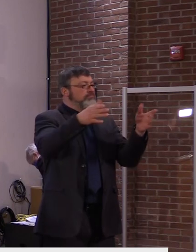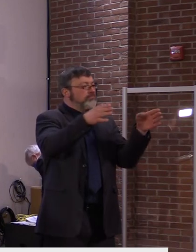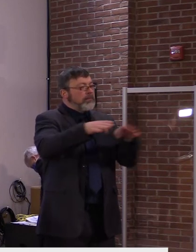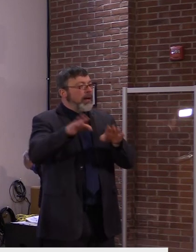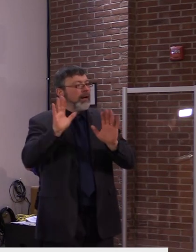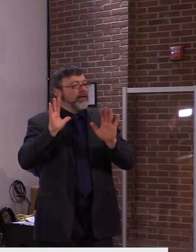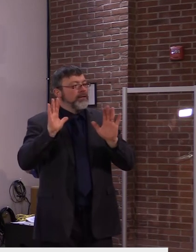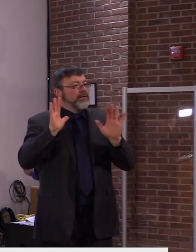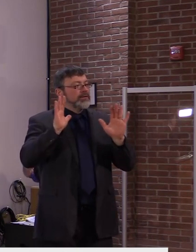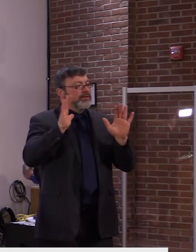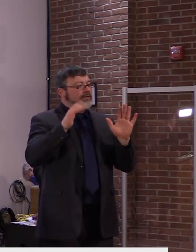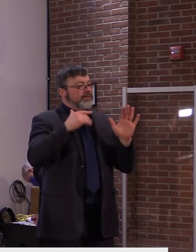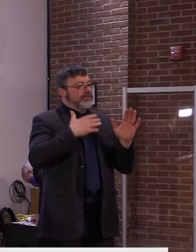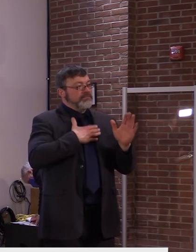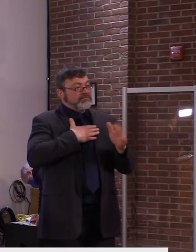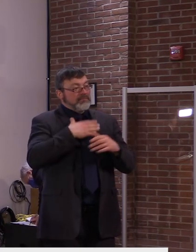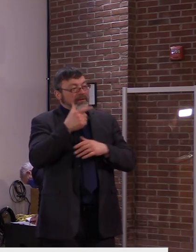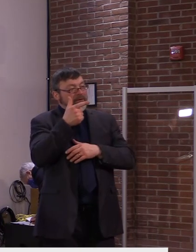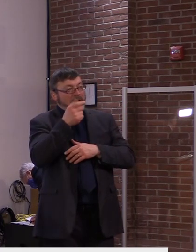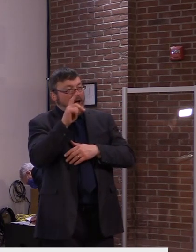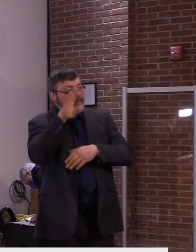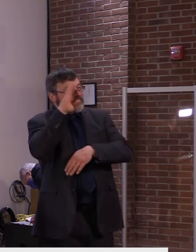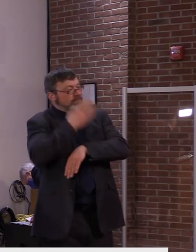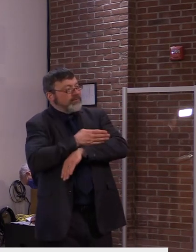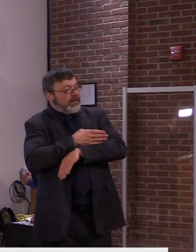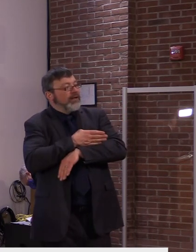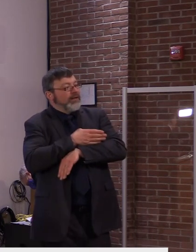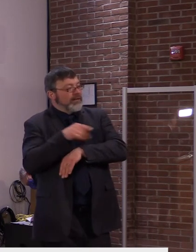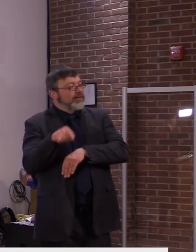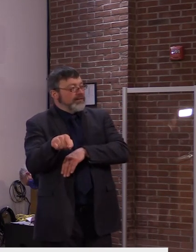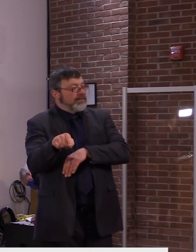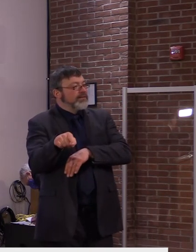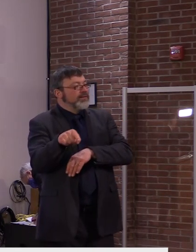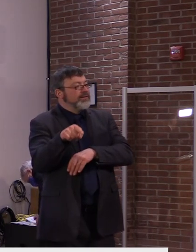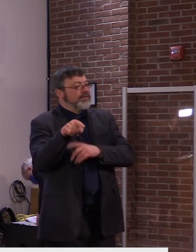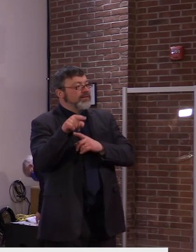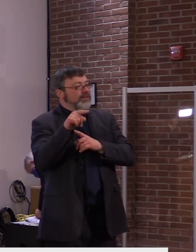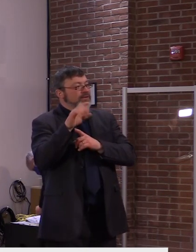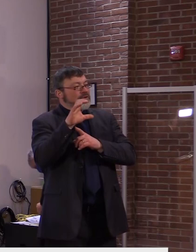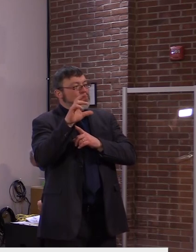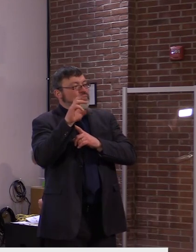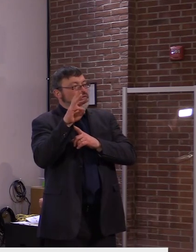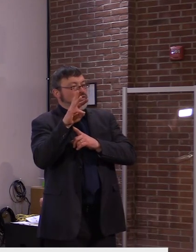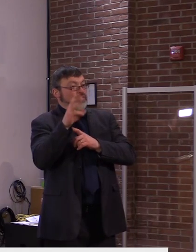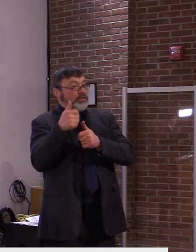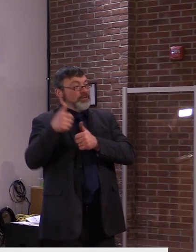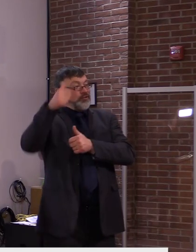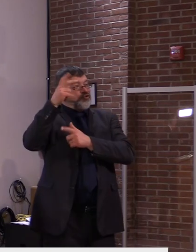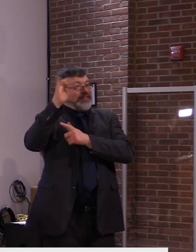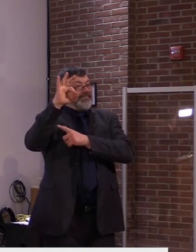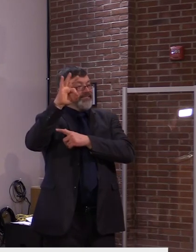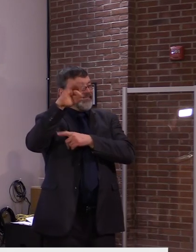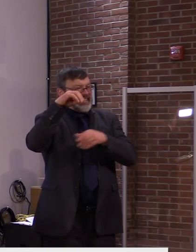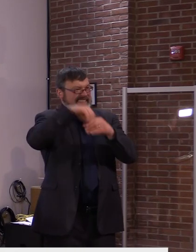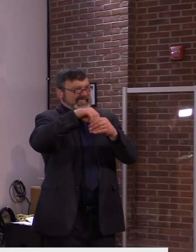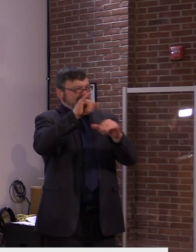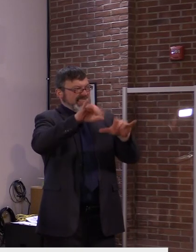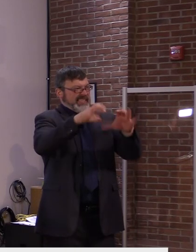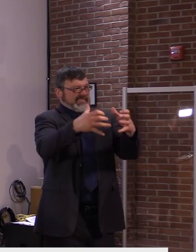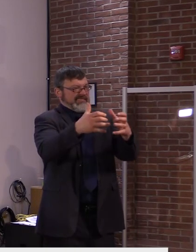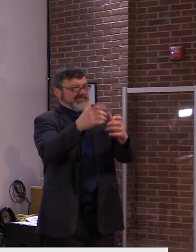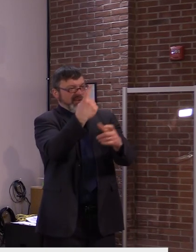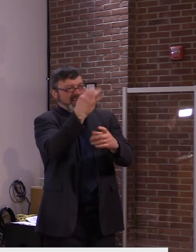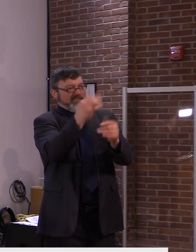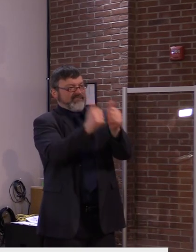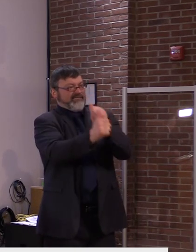a crew chief on one of the 42 car, so that will be on the top of the list for me. Long shot. Okay,